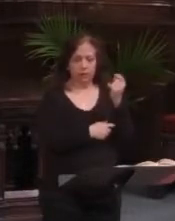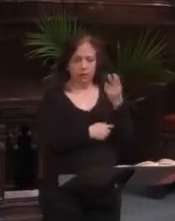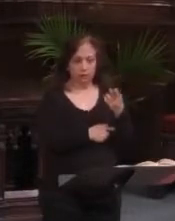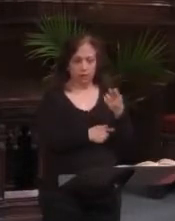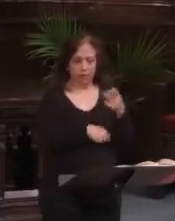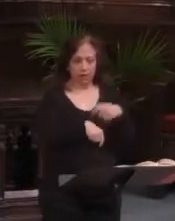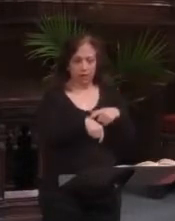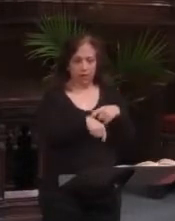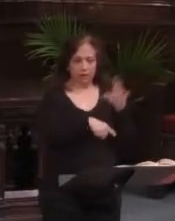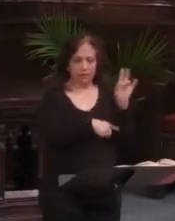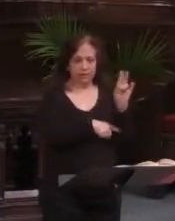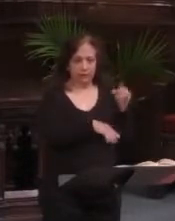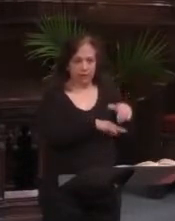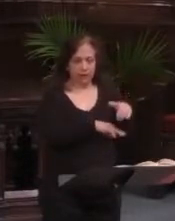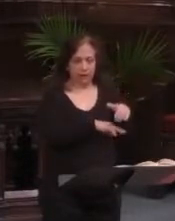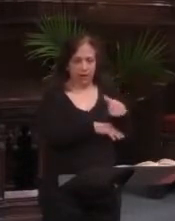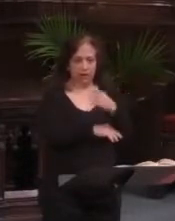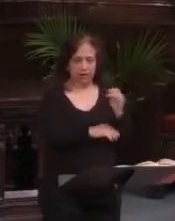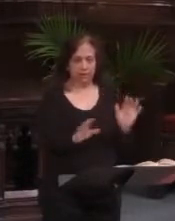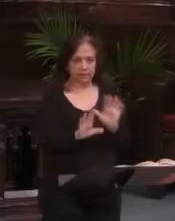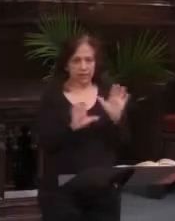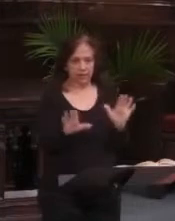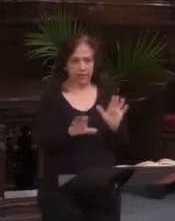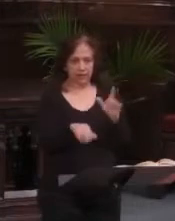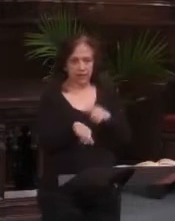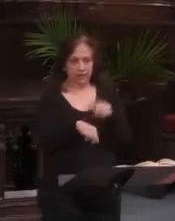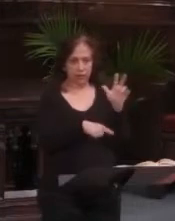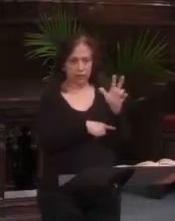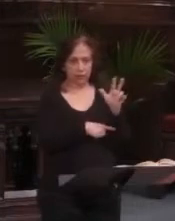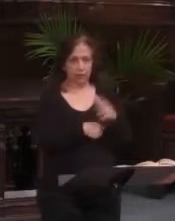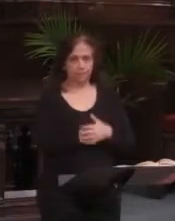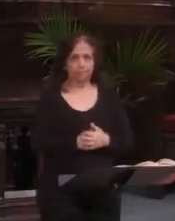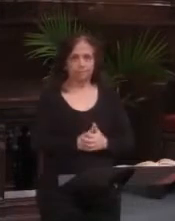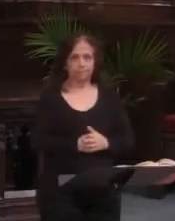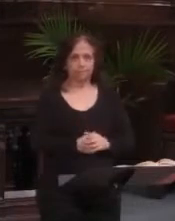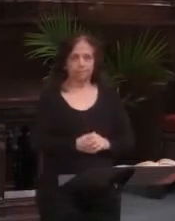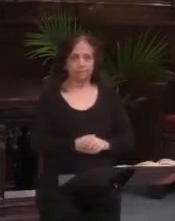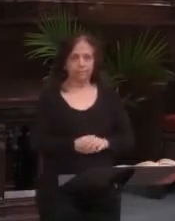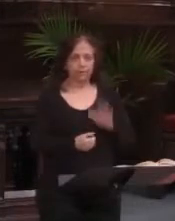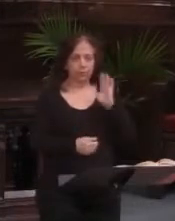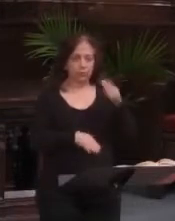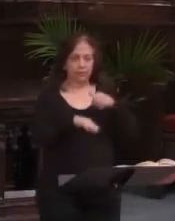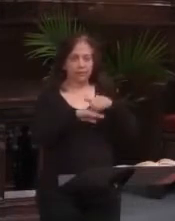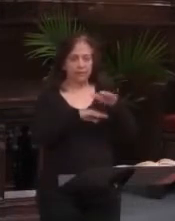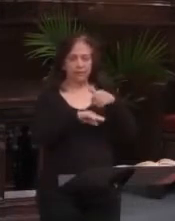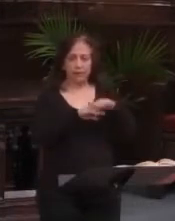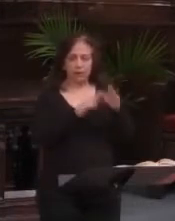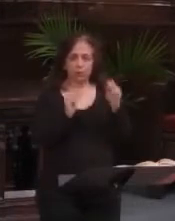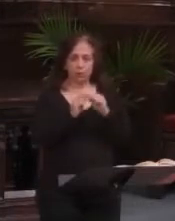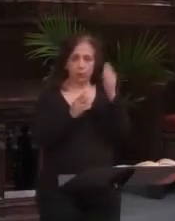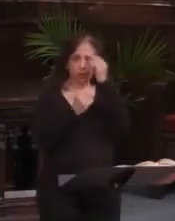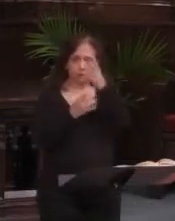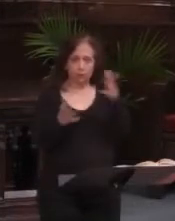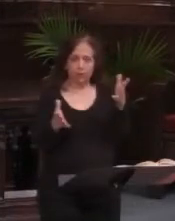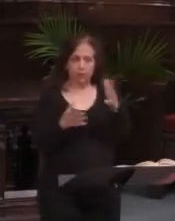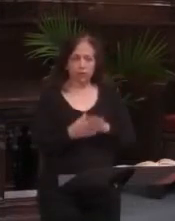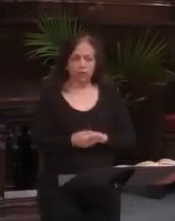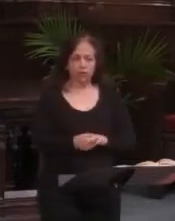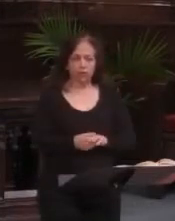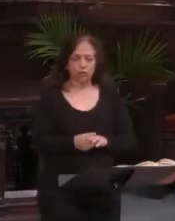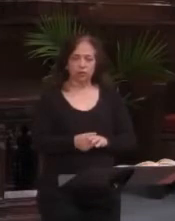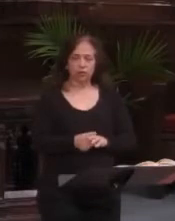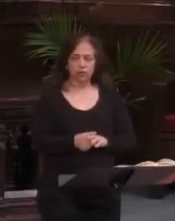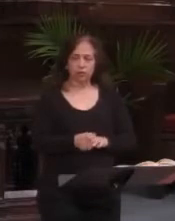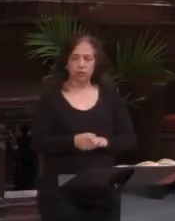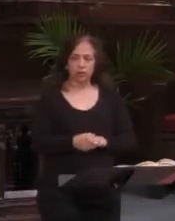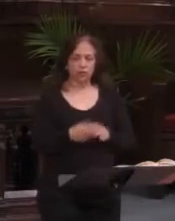Thursdays at 7 p.m. and Sundays at 3 p.m. We'll be sending out more information by email, so if you're